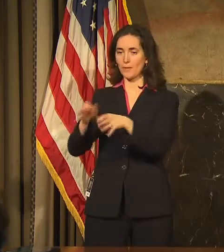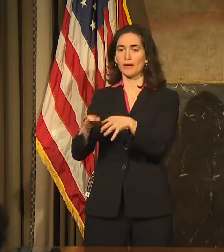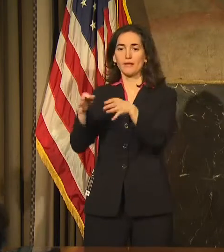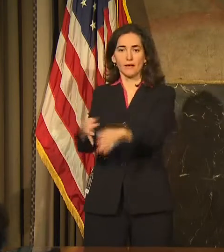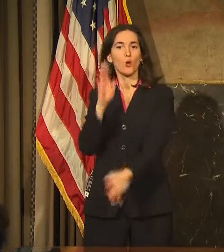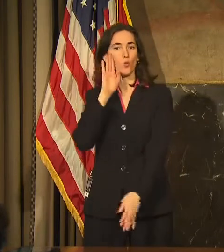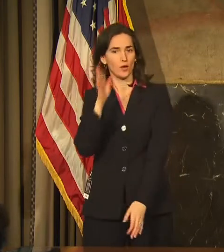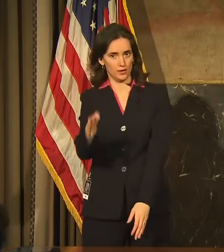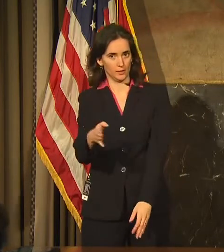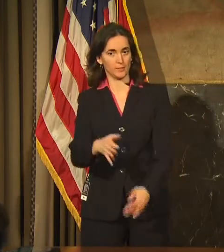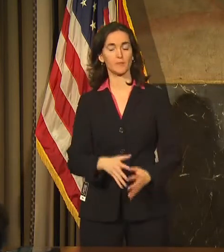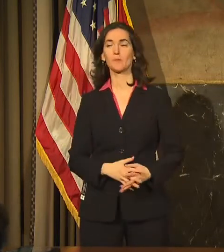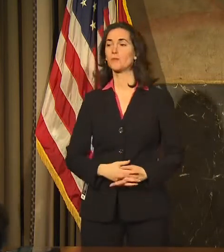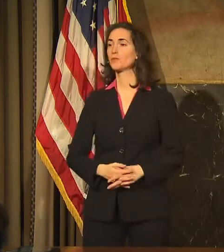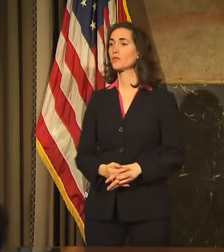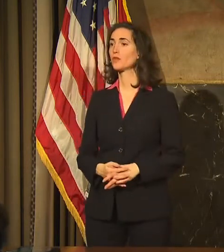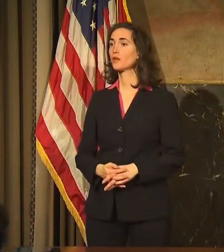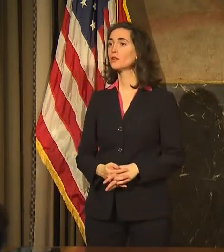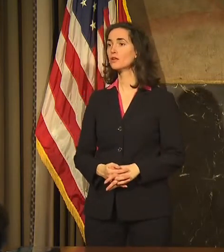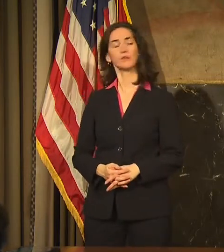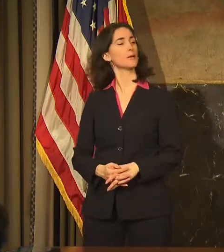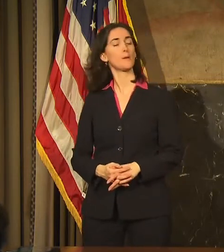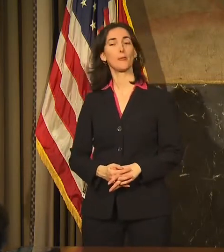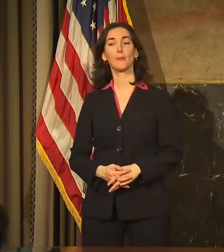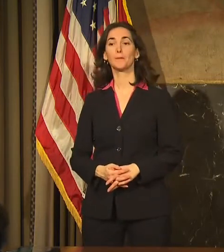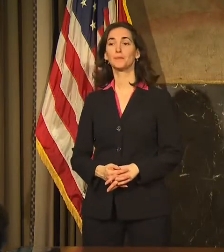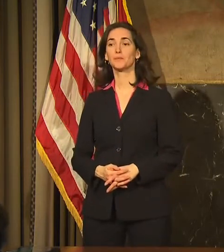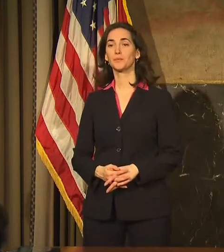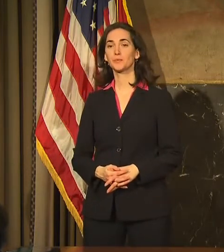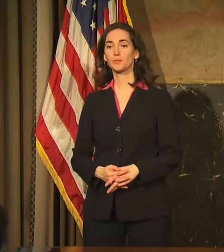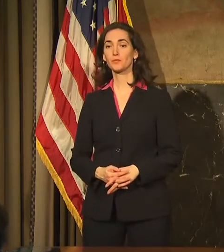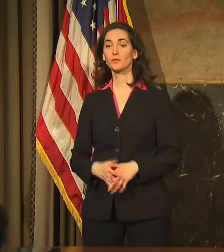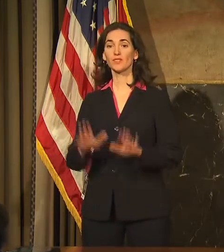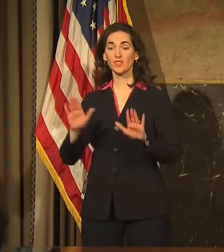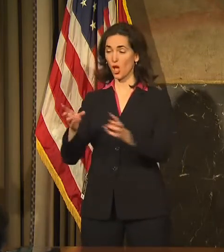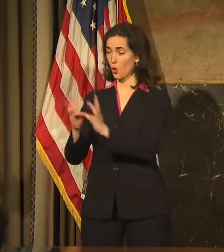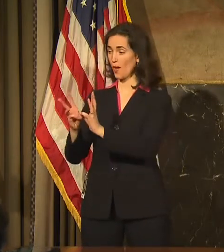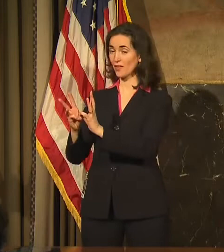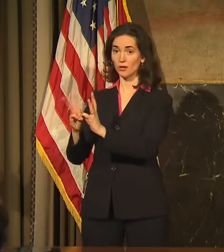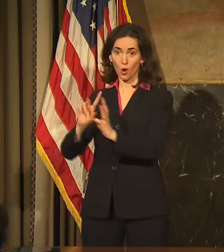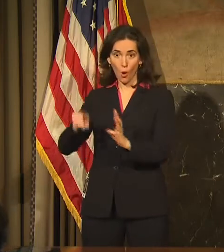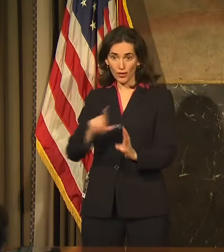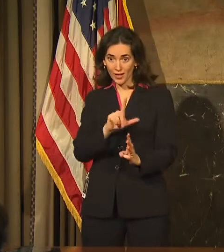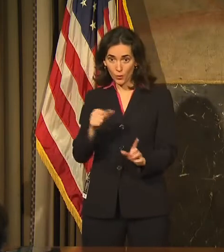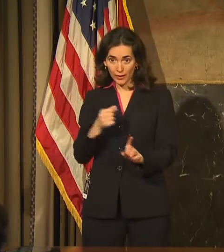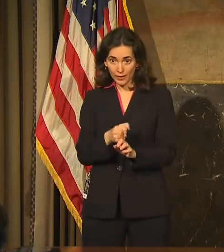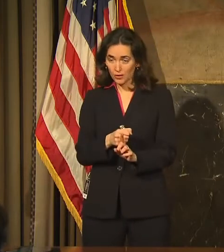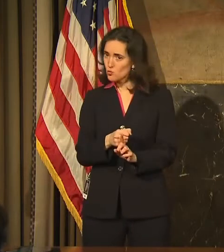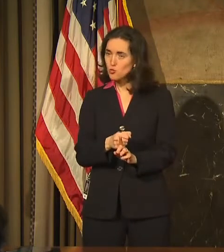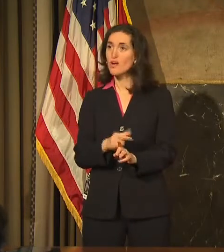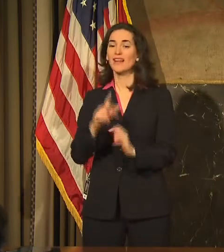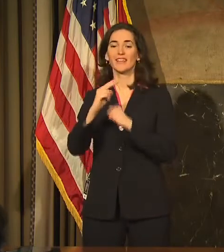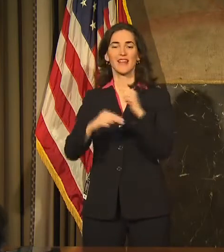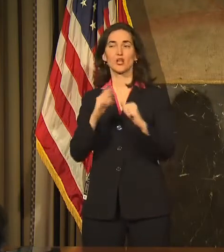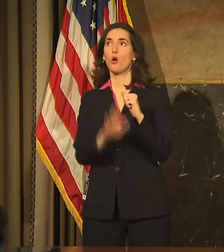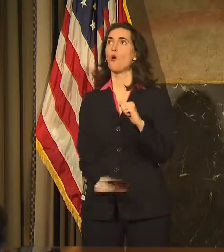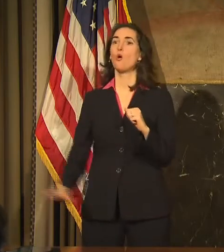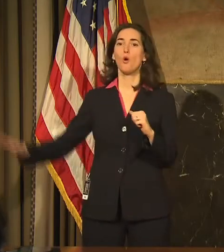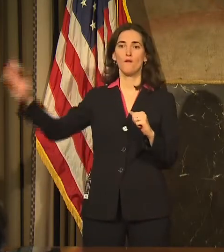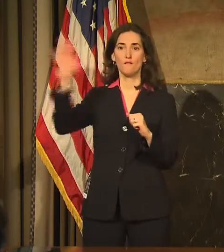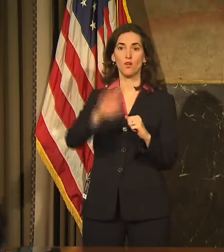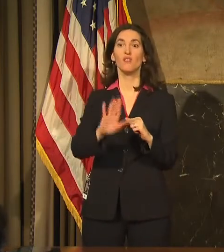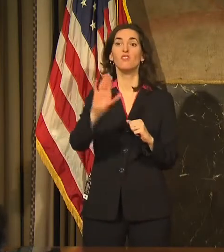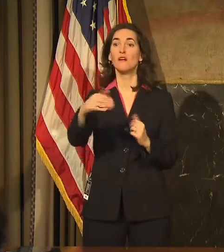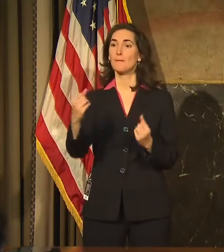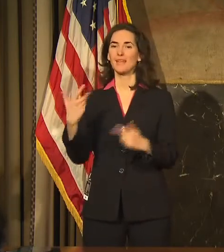governor mentioned, because of the weather, and not just the weather in Louisiana, this is a national issue right now, a good number of